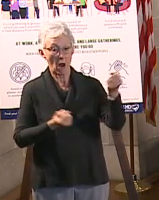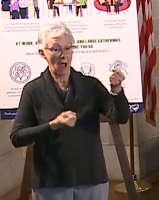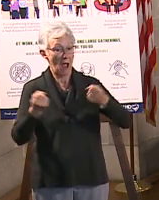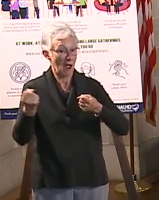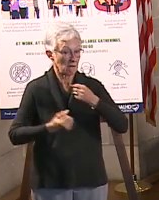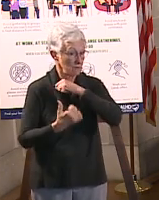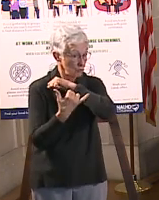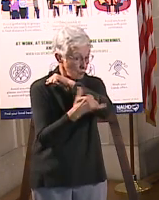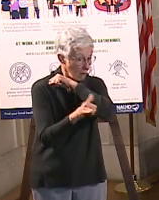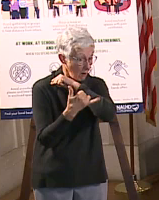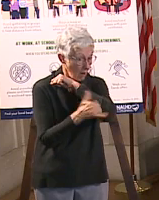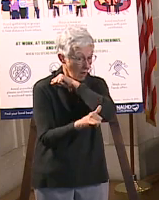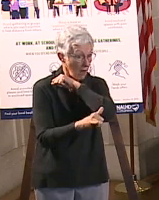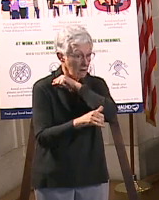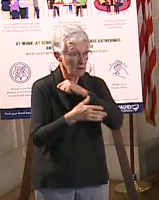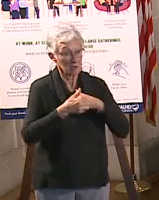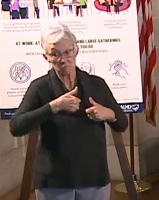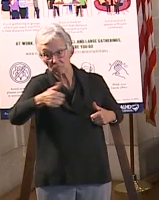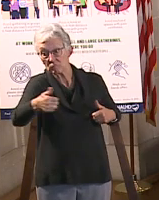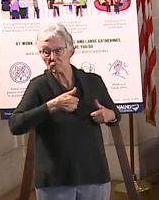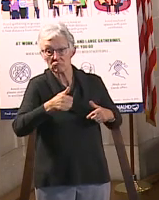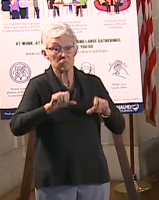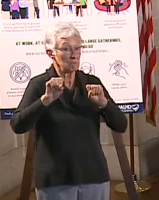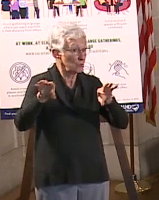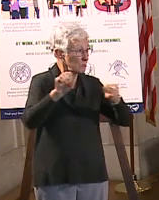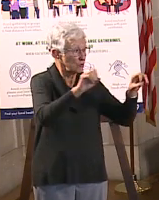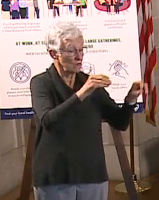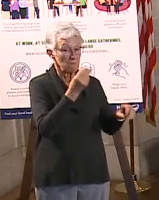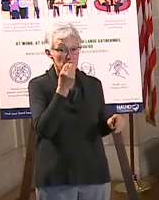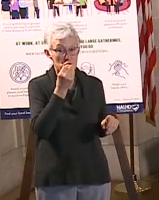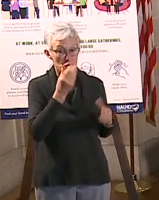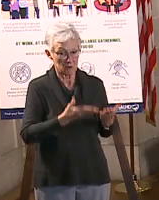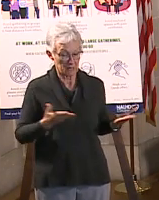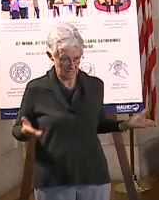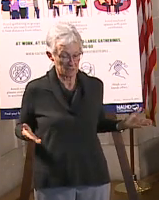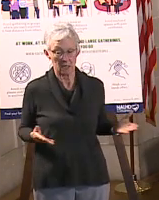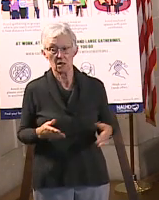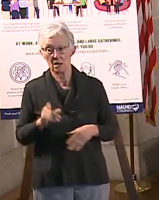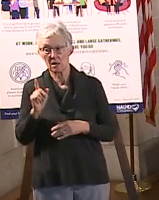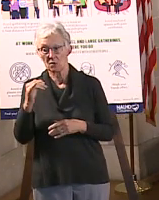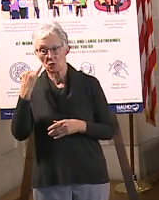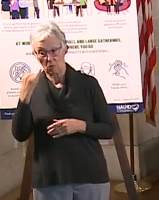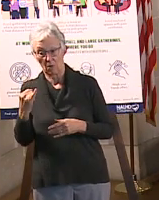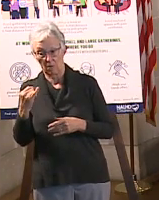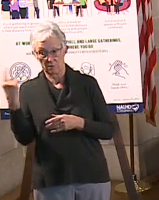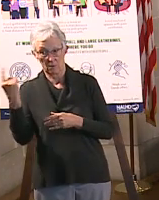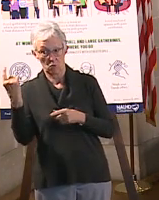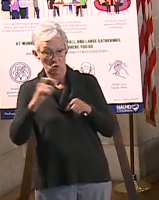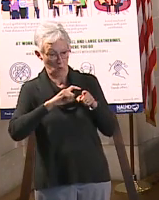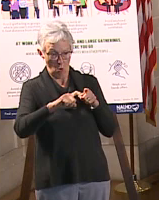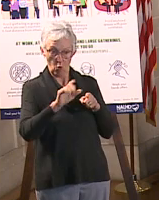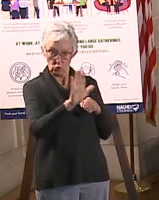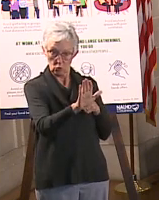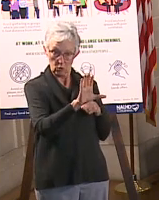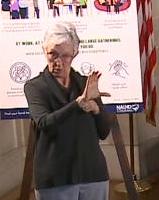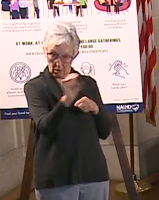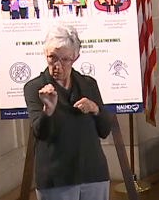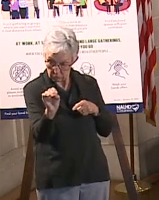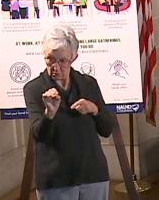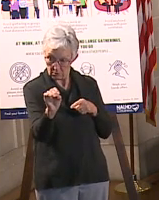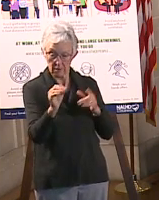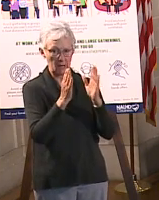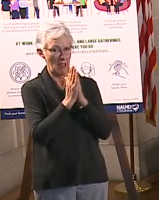Guard calls you and says, hey, we're just calling to see how many truck drivers and mechanics you have, please respond back. That helps us get an idea of how many people will be